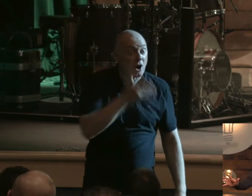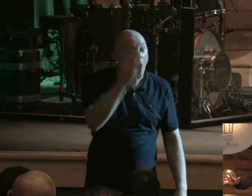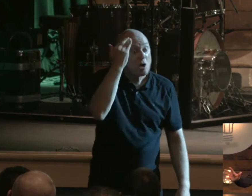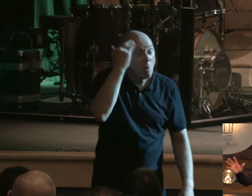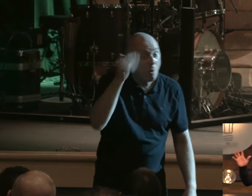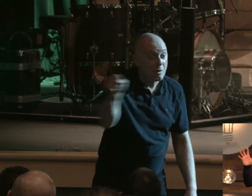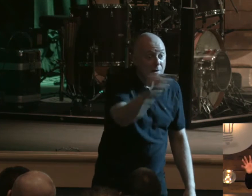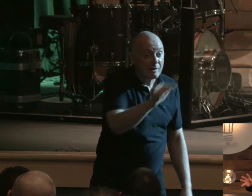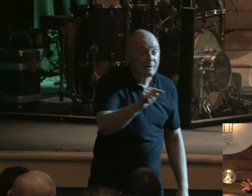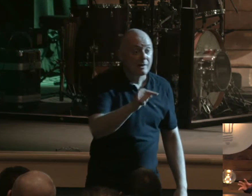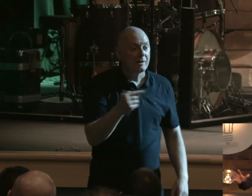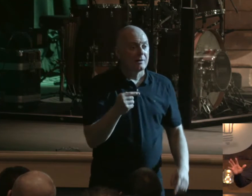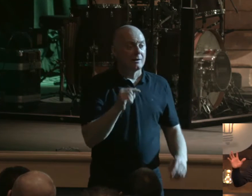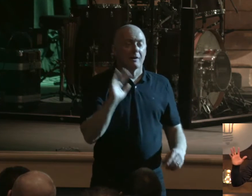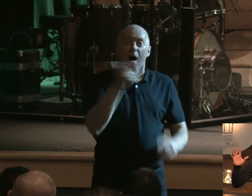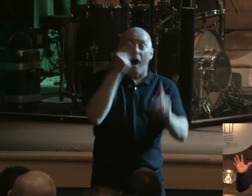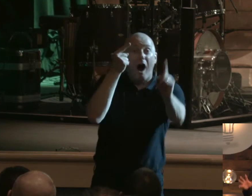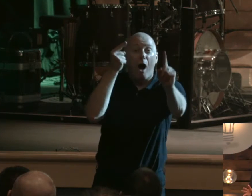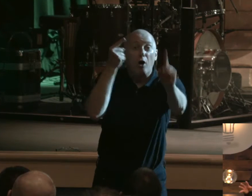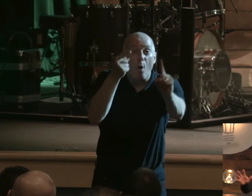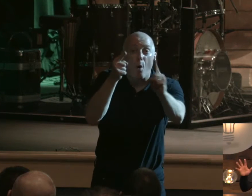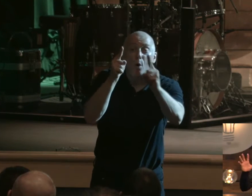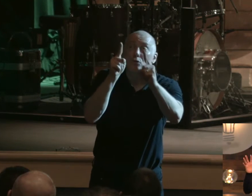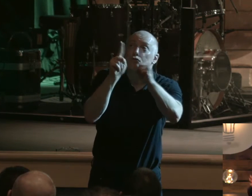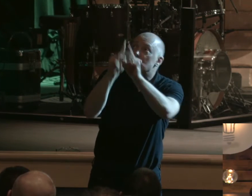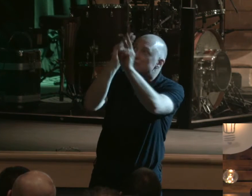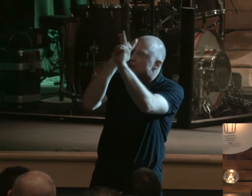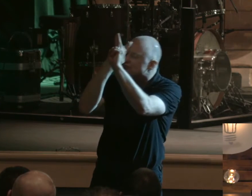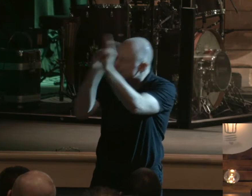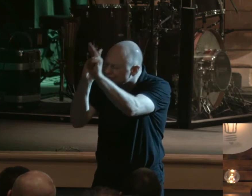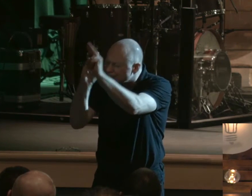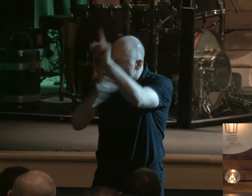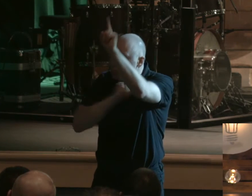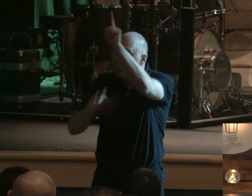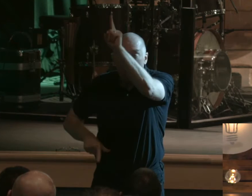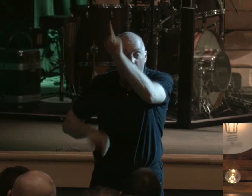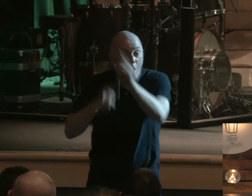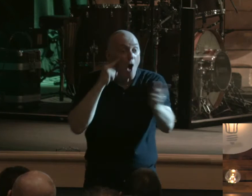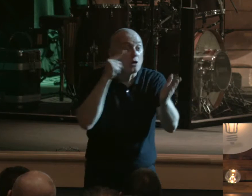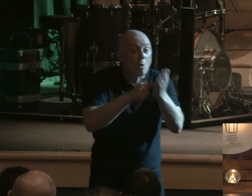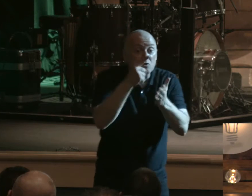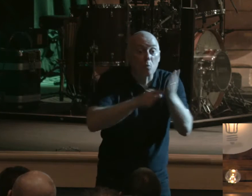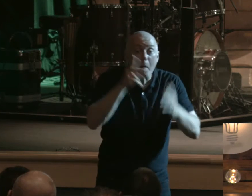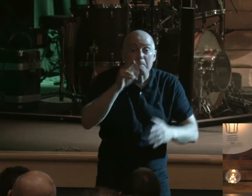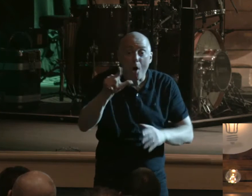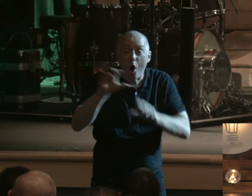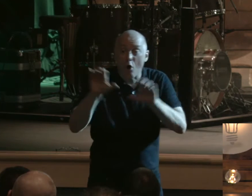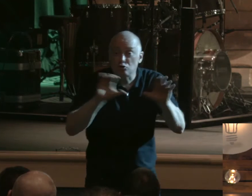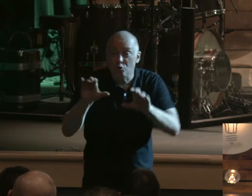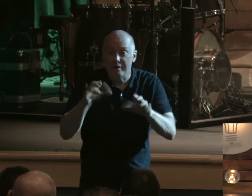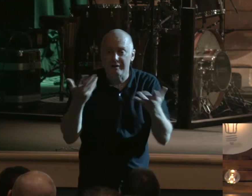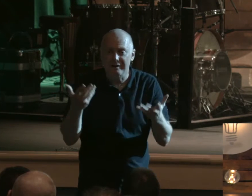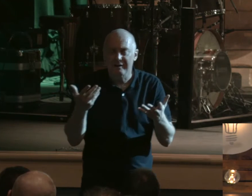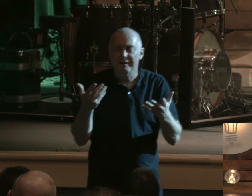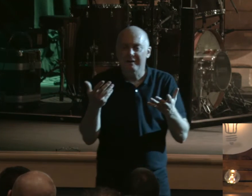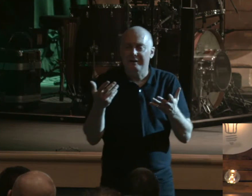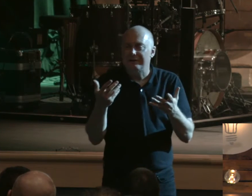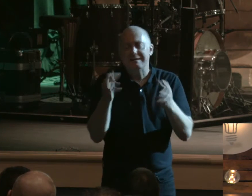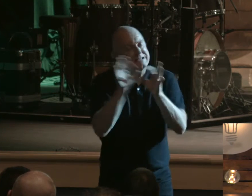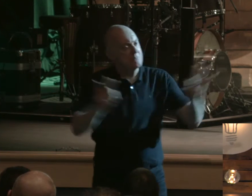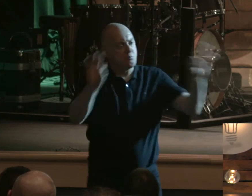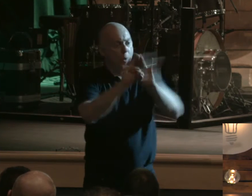God. Our incentive is in the fear of the Lord. And so notice what Paul's doing here. This is what's so key lesson for